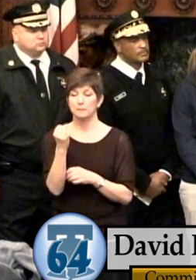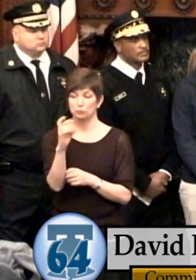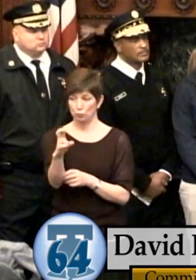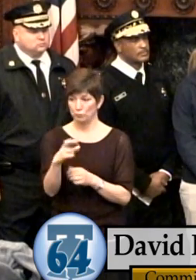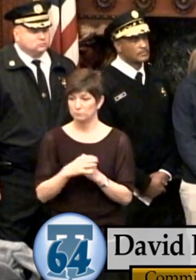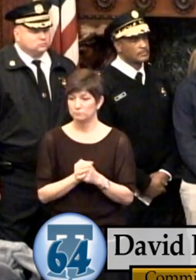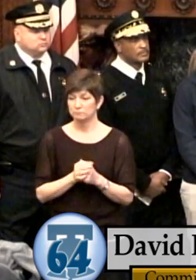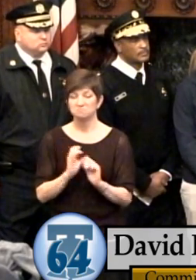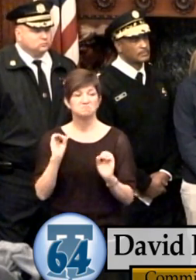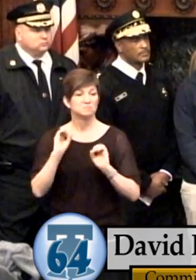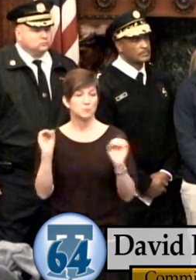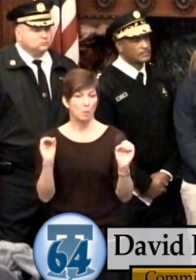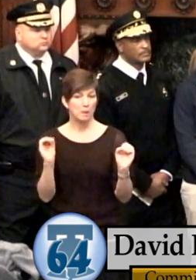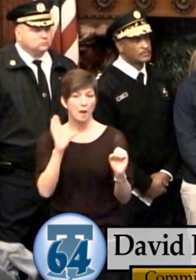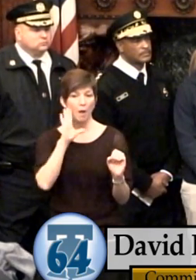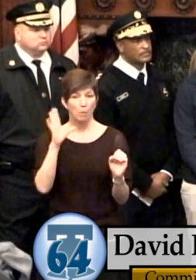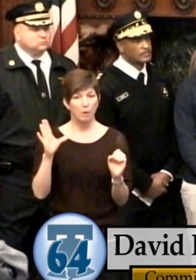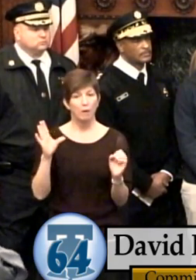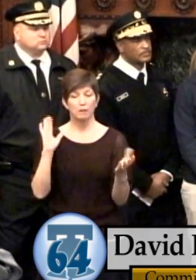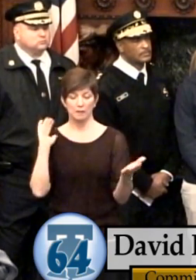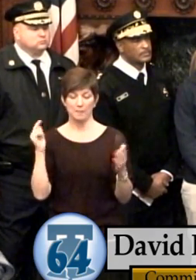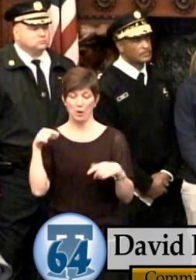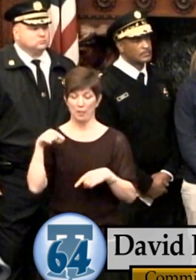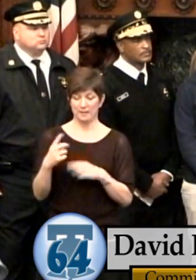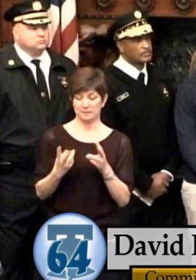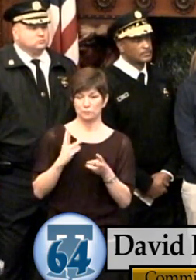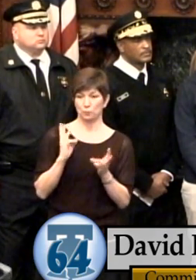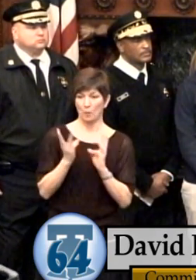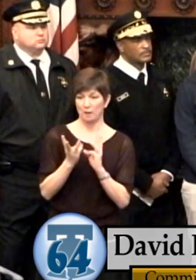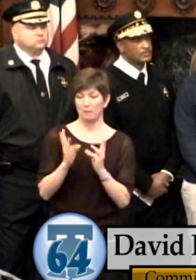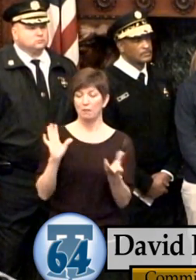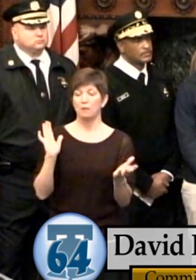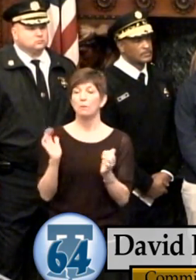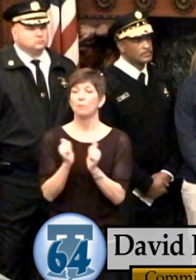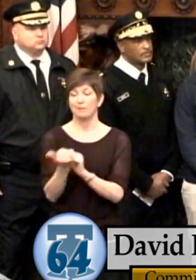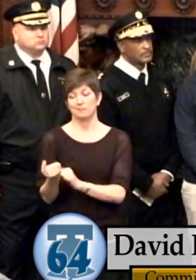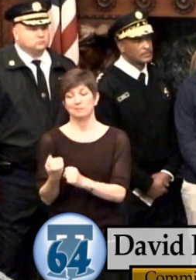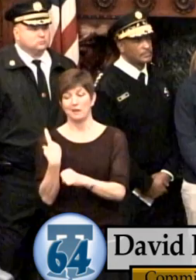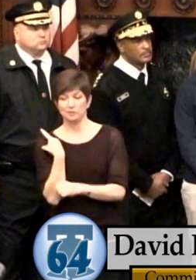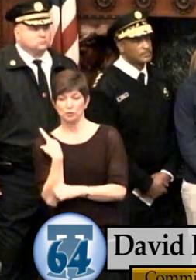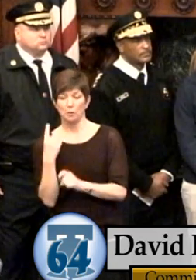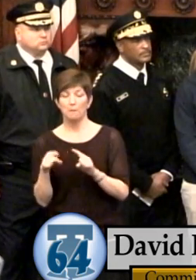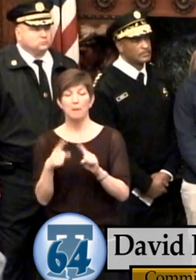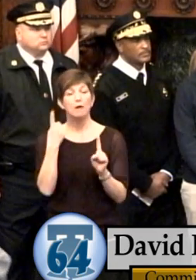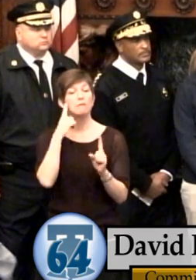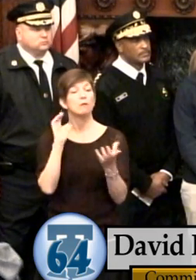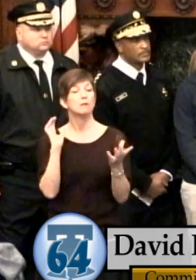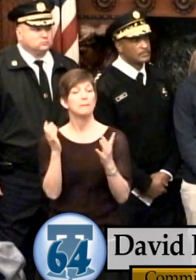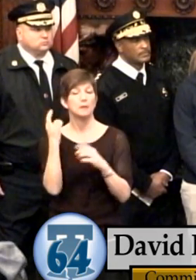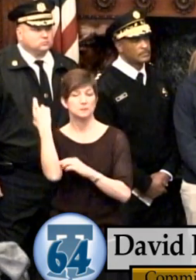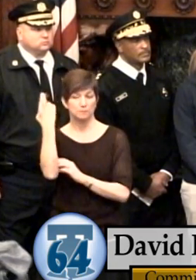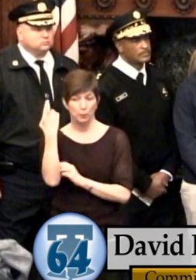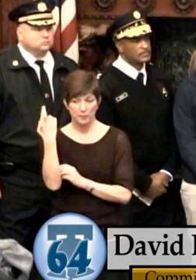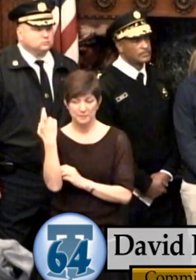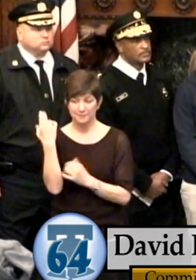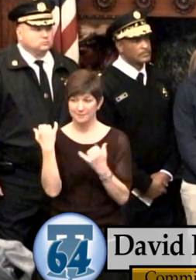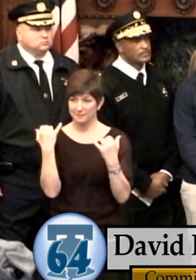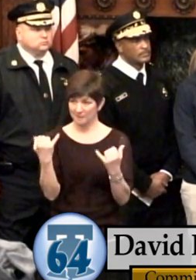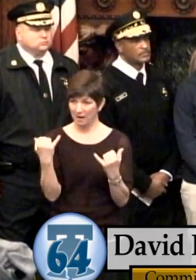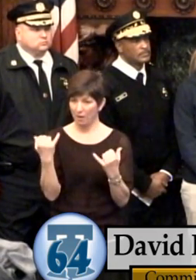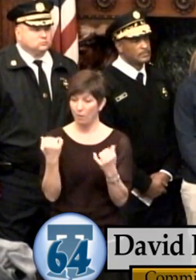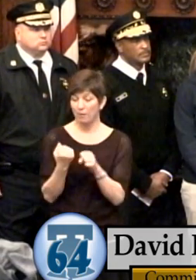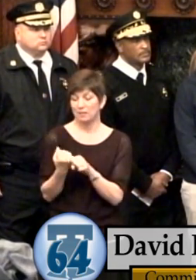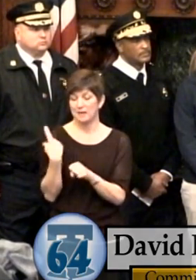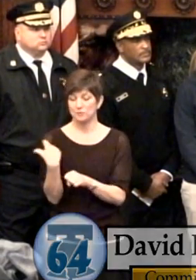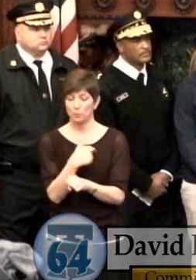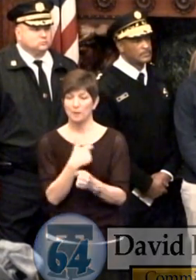Although no one yet will compare the severity of this winter with last winter, for comparison purposes, at this time last